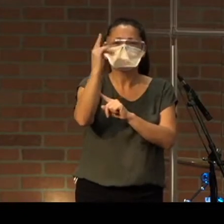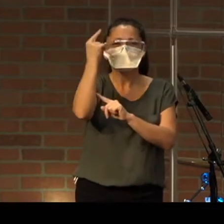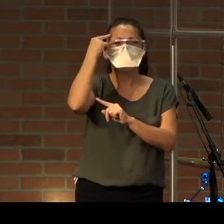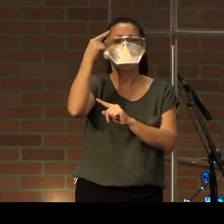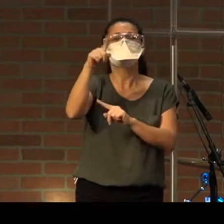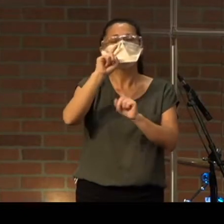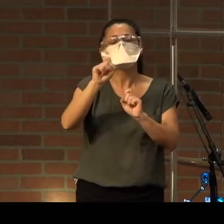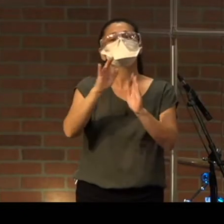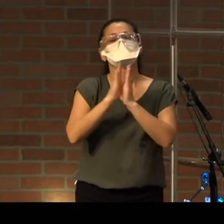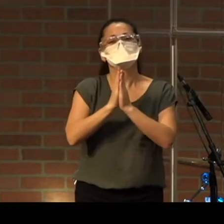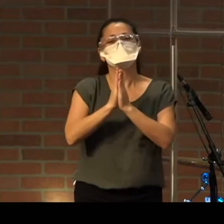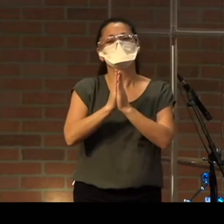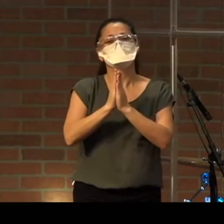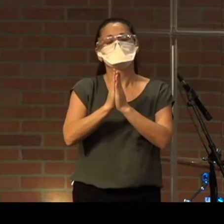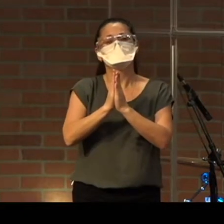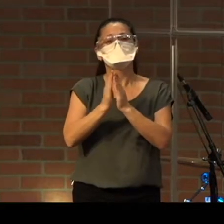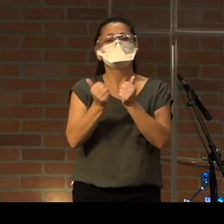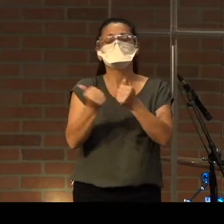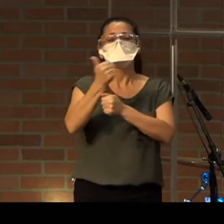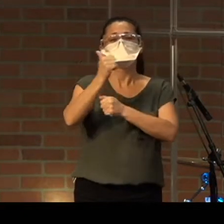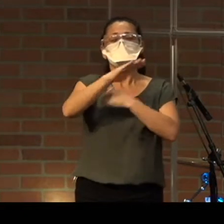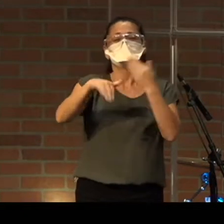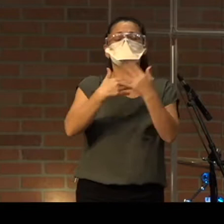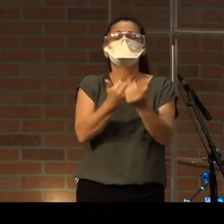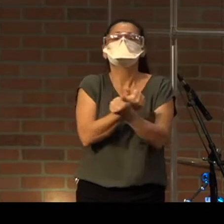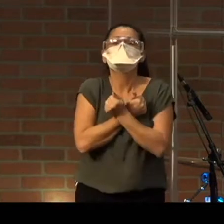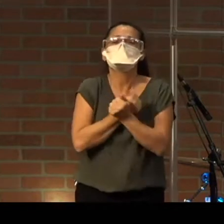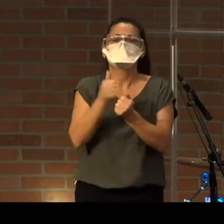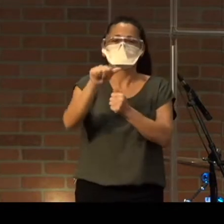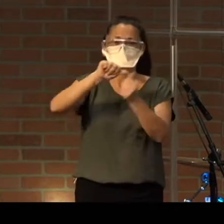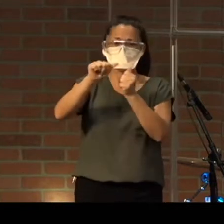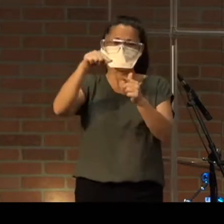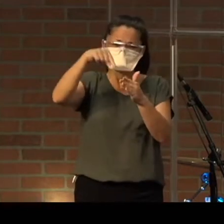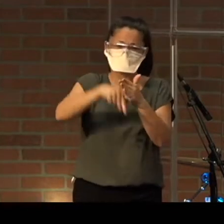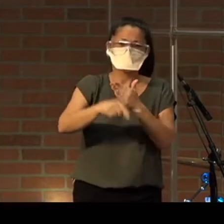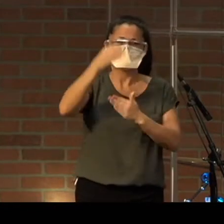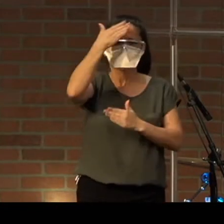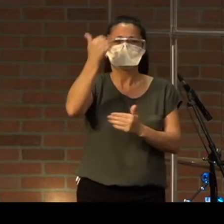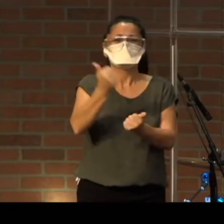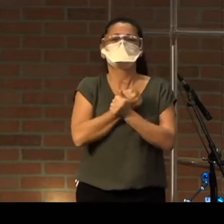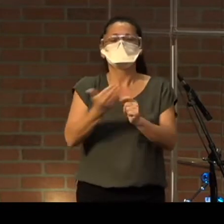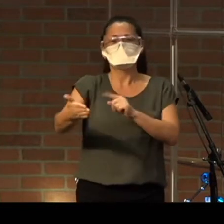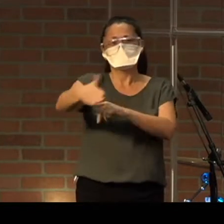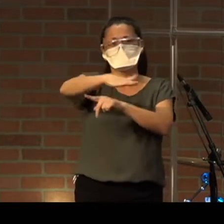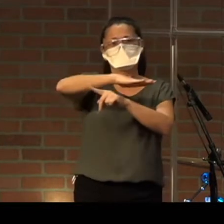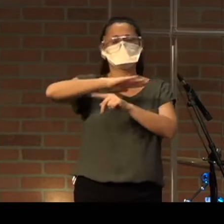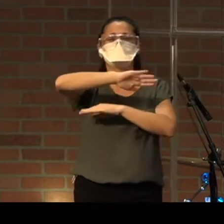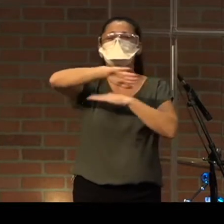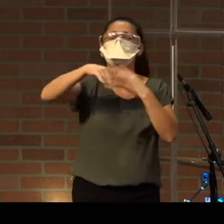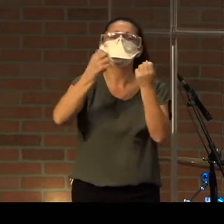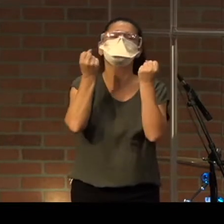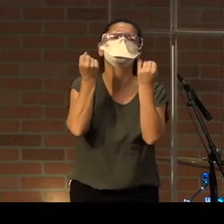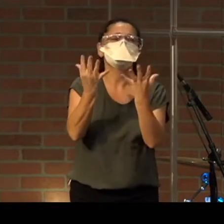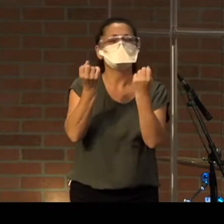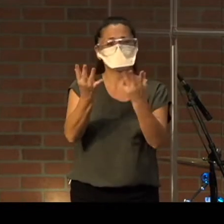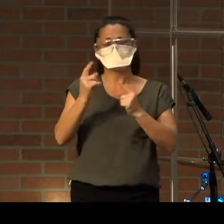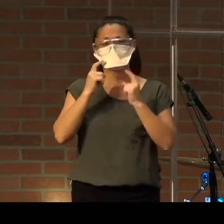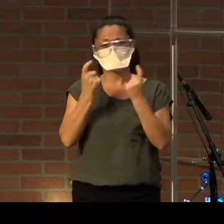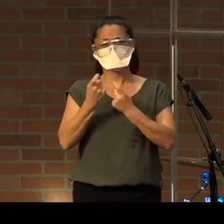pray. Above all, love each other deeply, because love covers over a multitude of